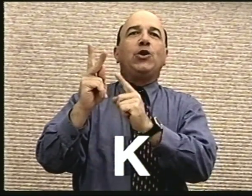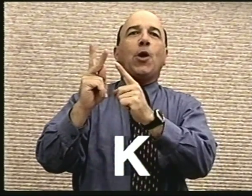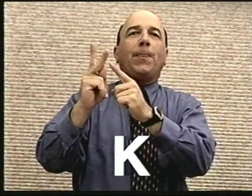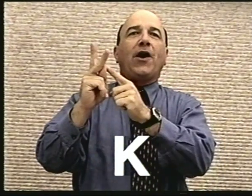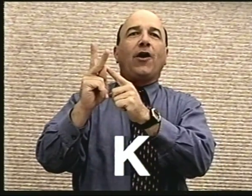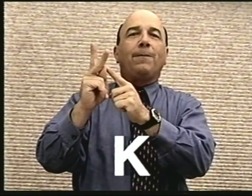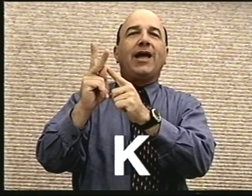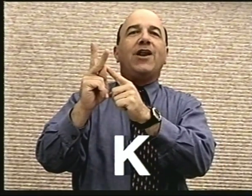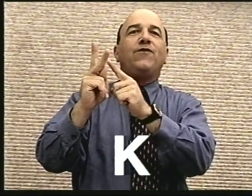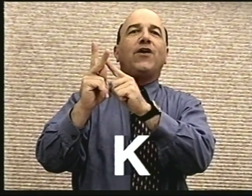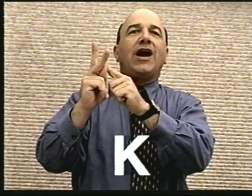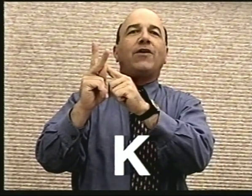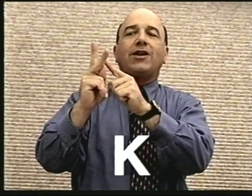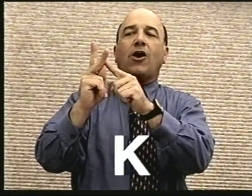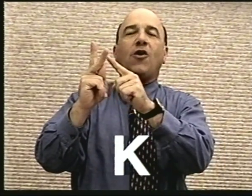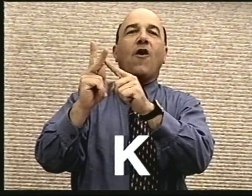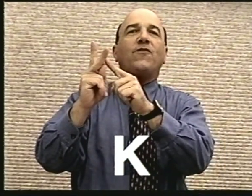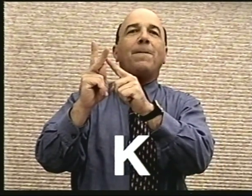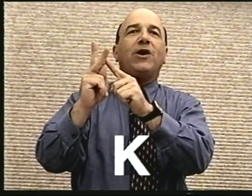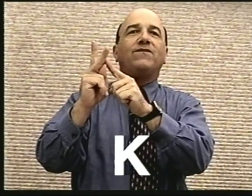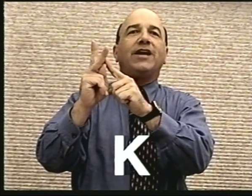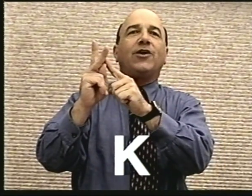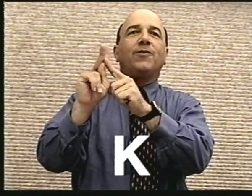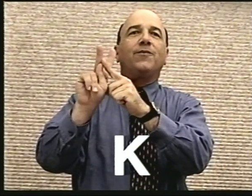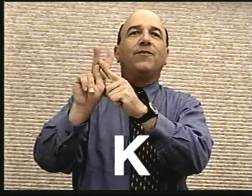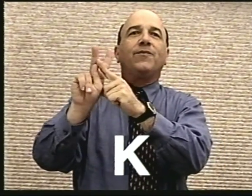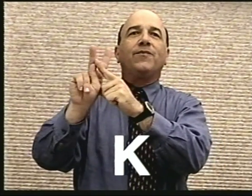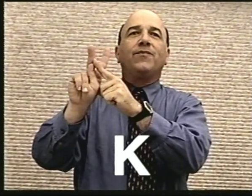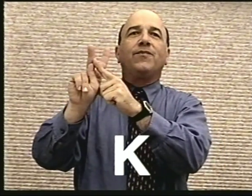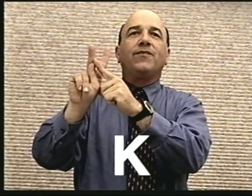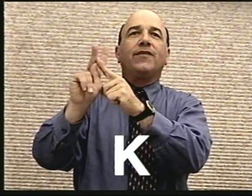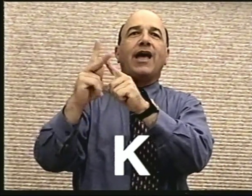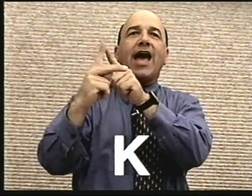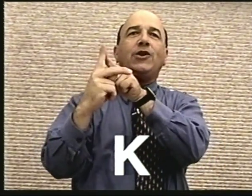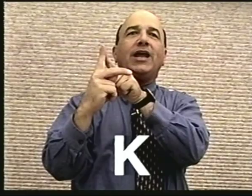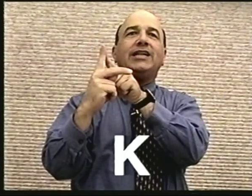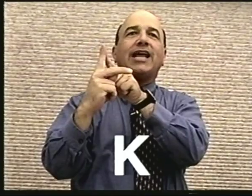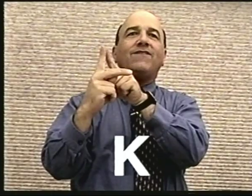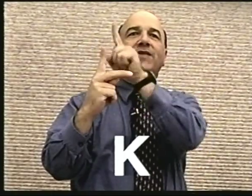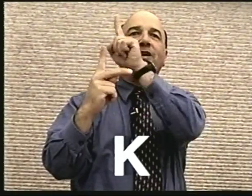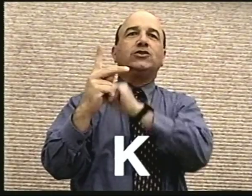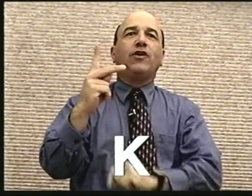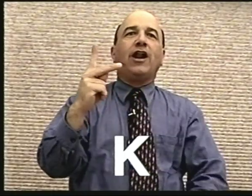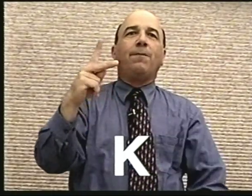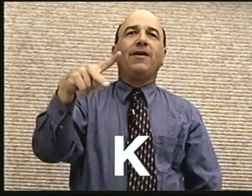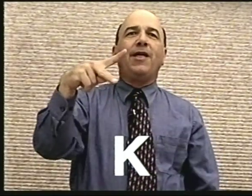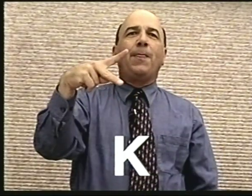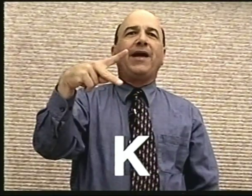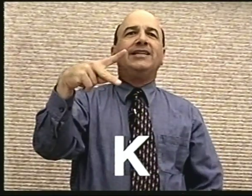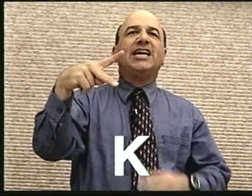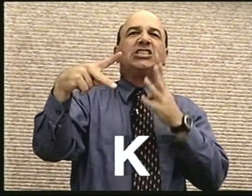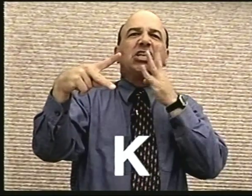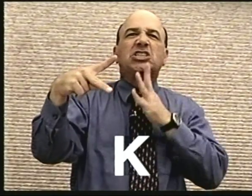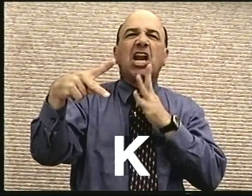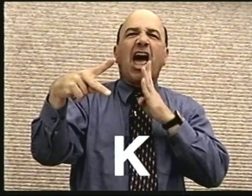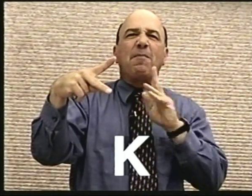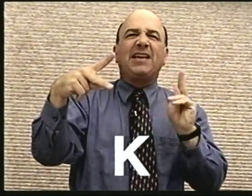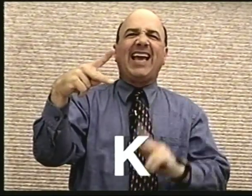your thumb in front of a knuckle of your middle finger and your index finger straight up. This is the sloppy